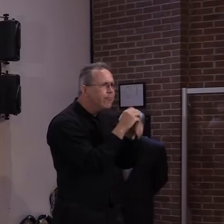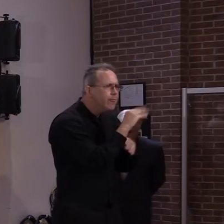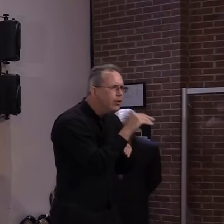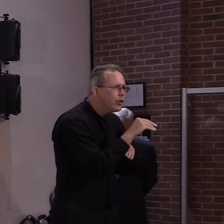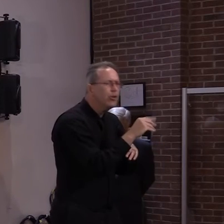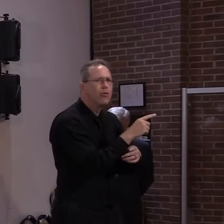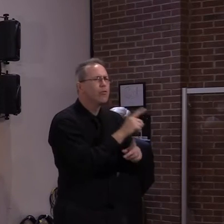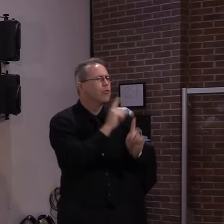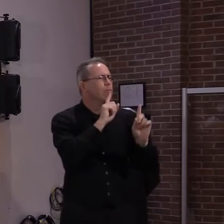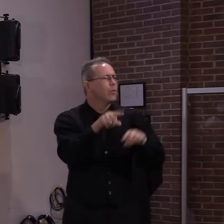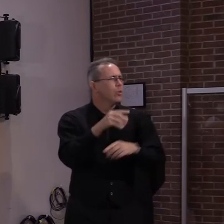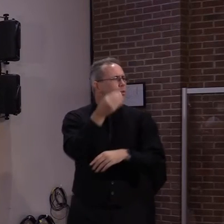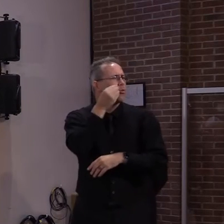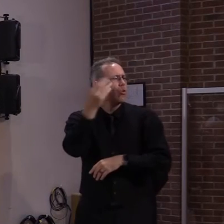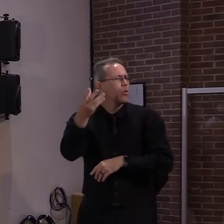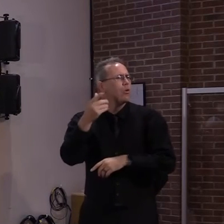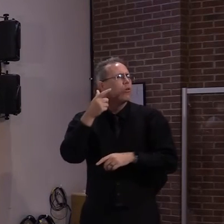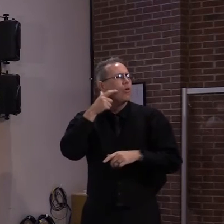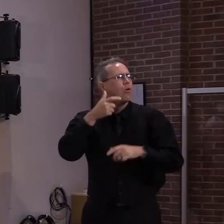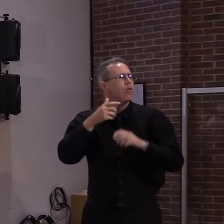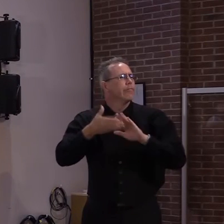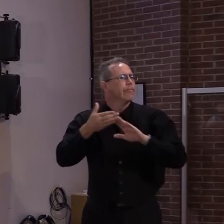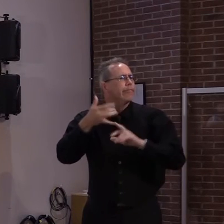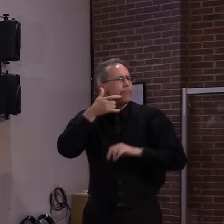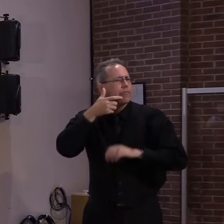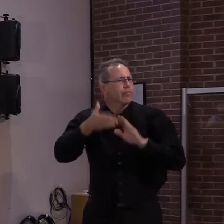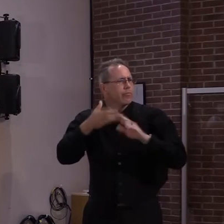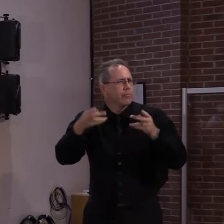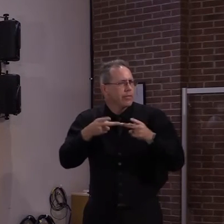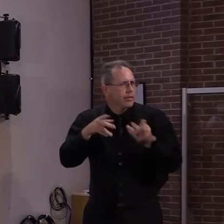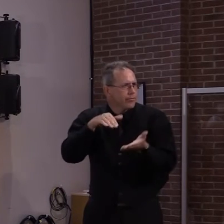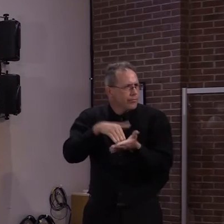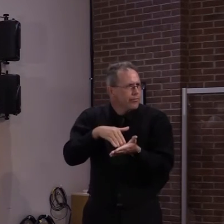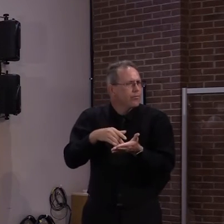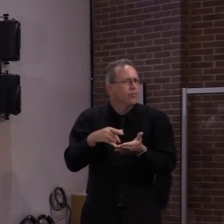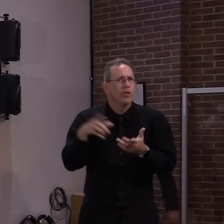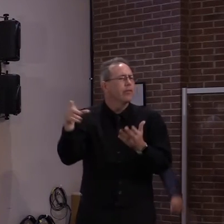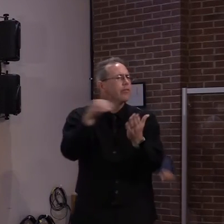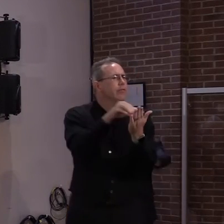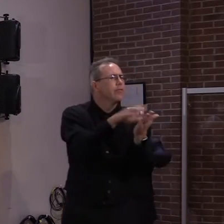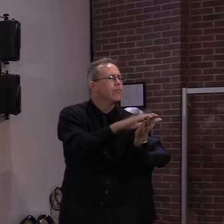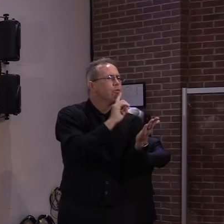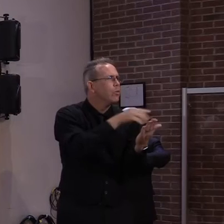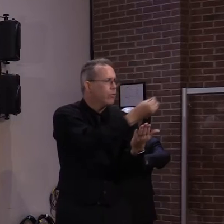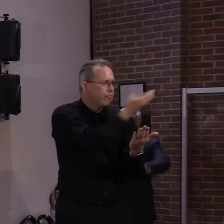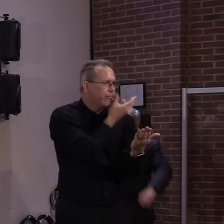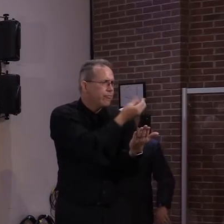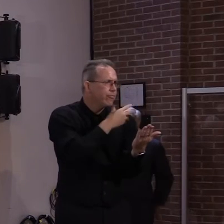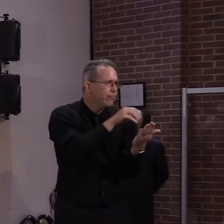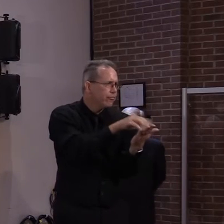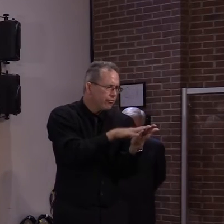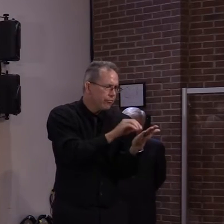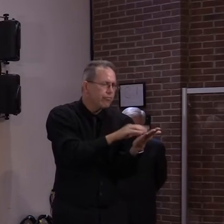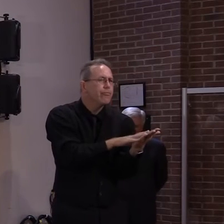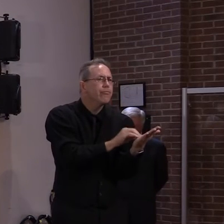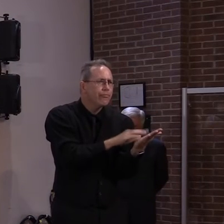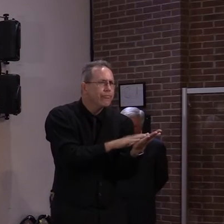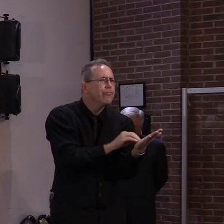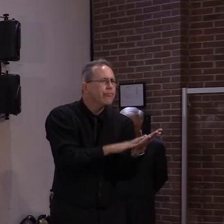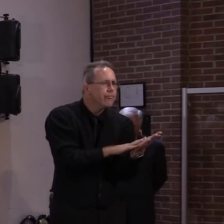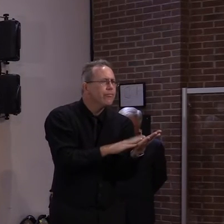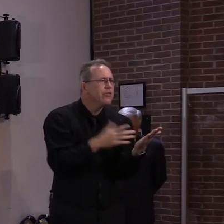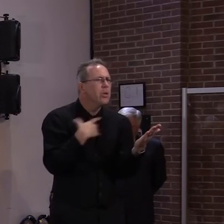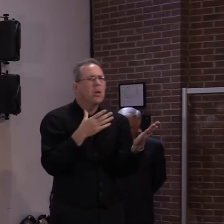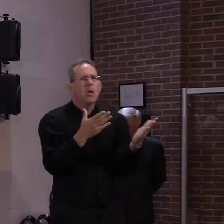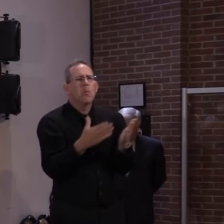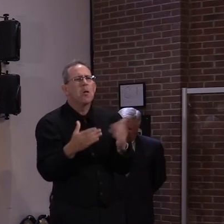a log of issues, and we'll have a sort of a response methodology mapped out here in the next day or so in terms of points of contact